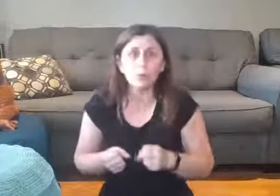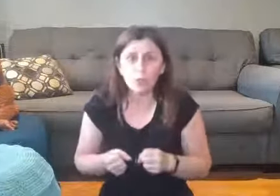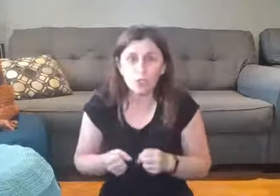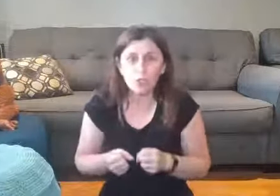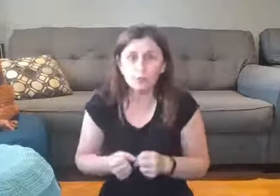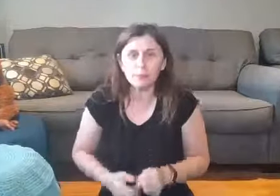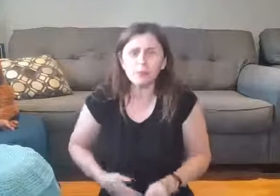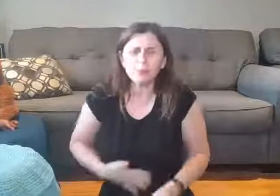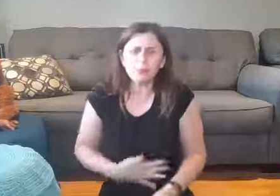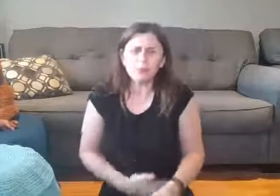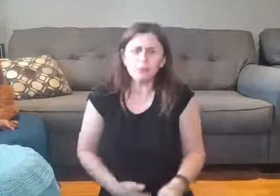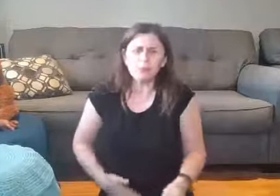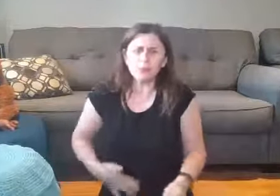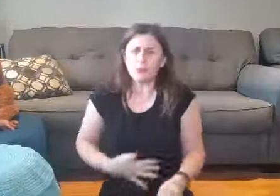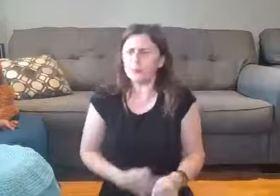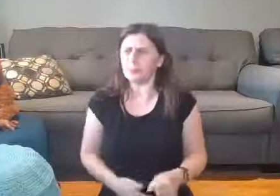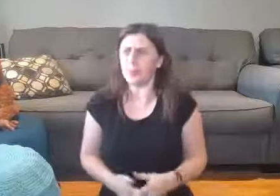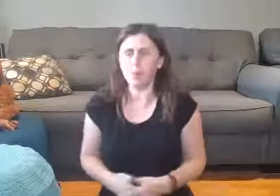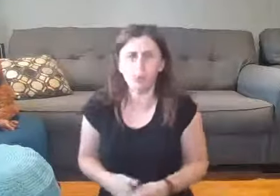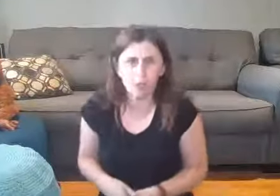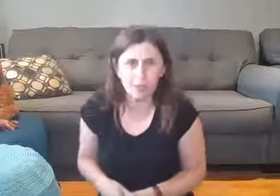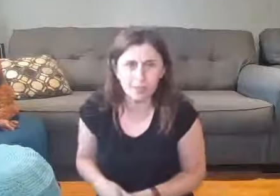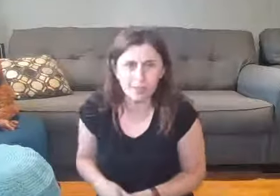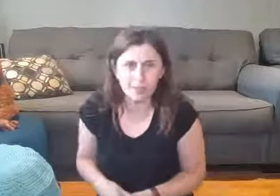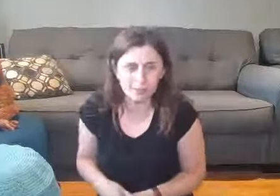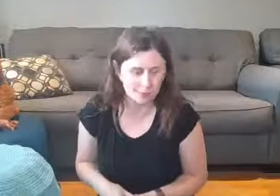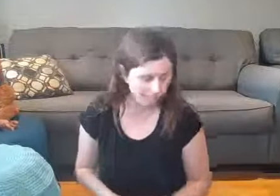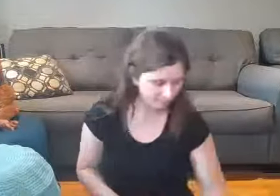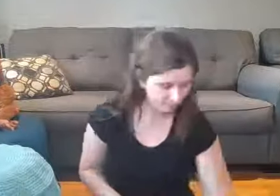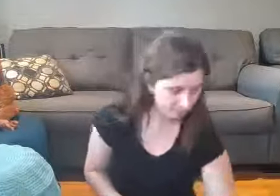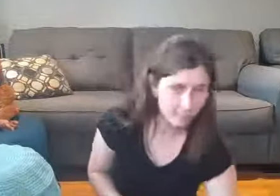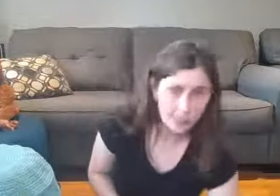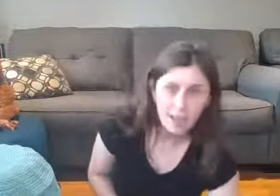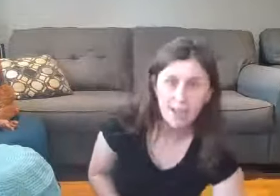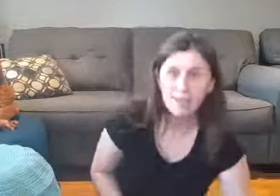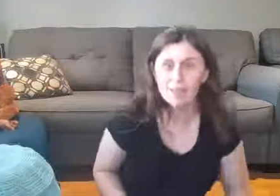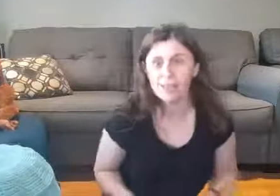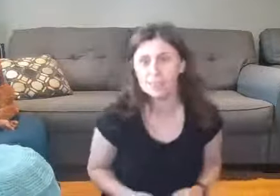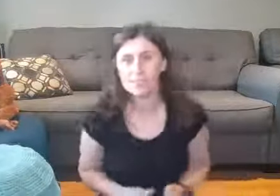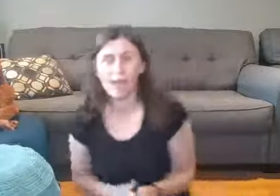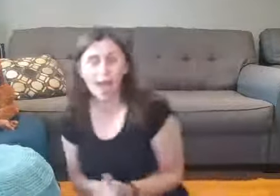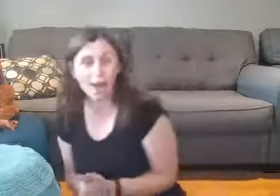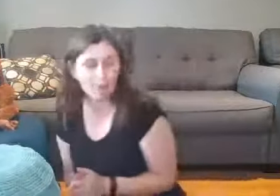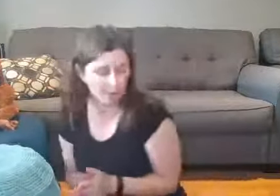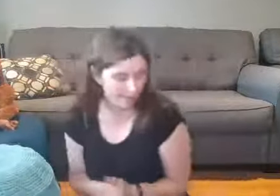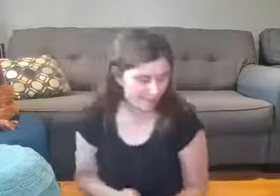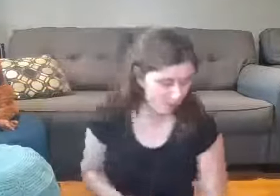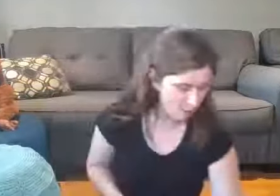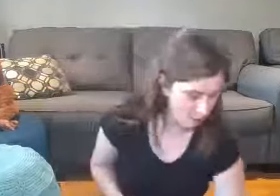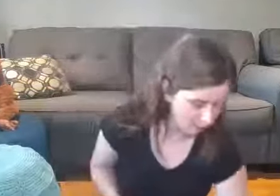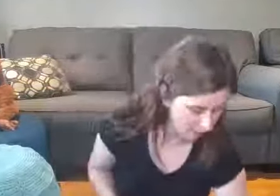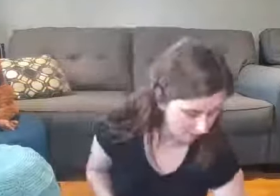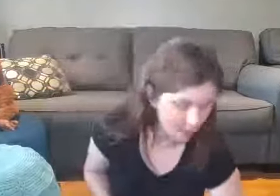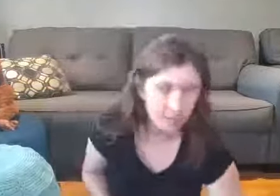Crunch, they were good. I love a nice apple in the fall, all